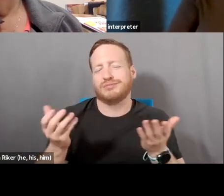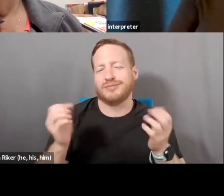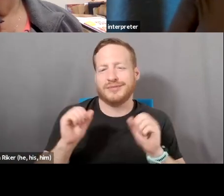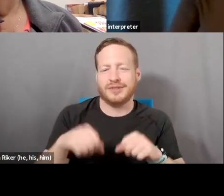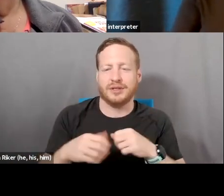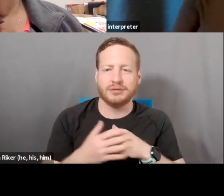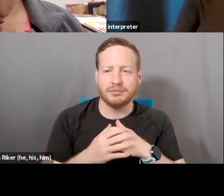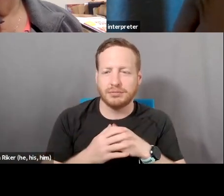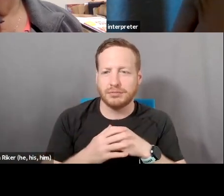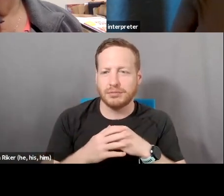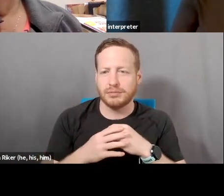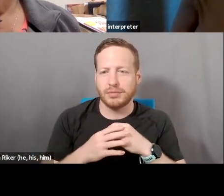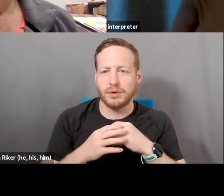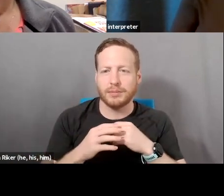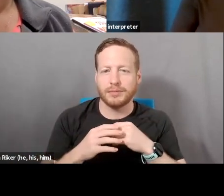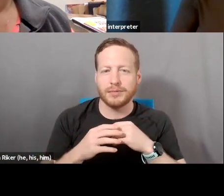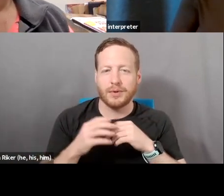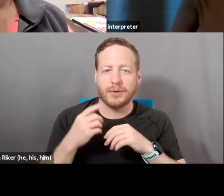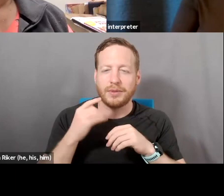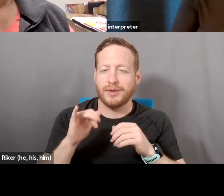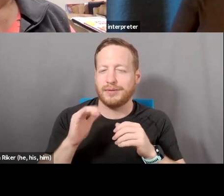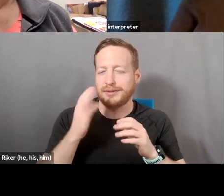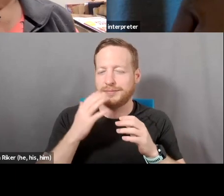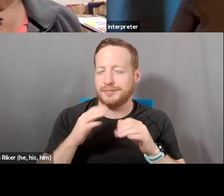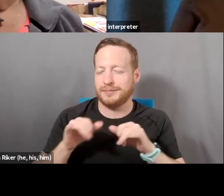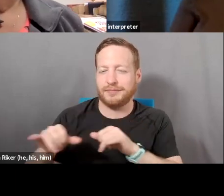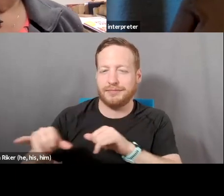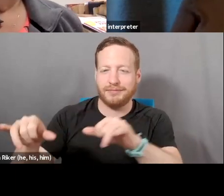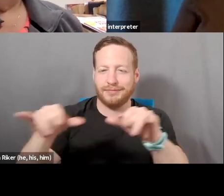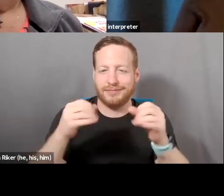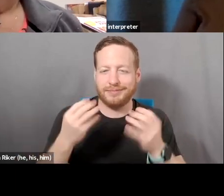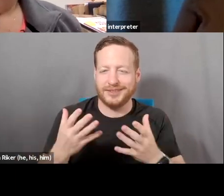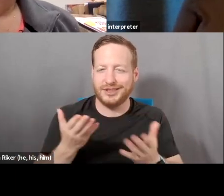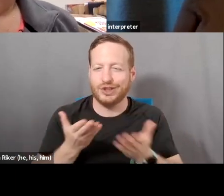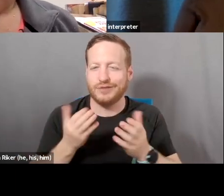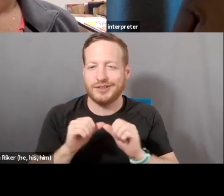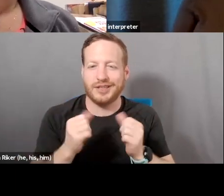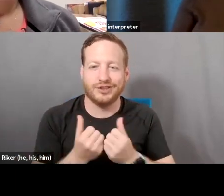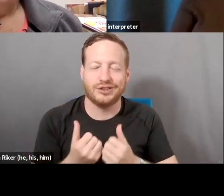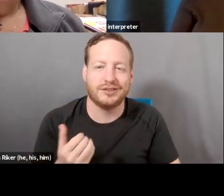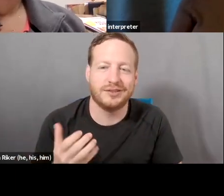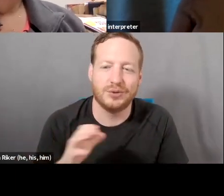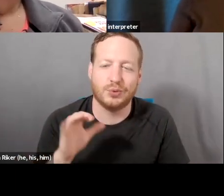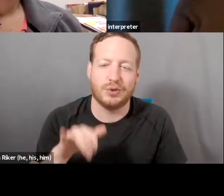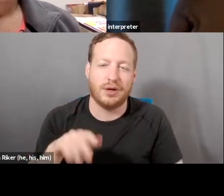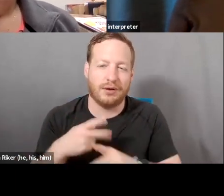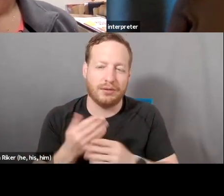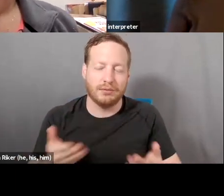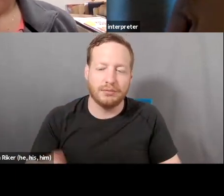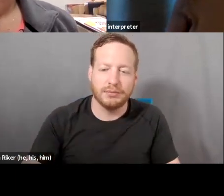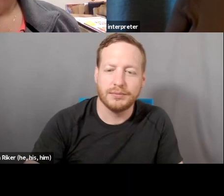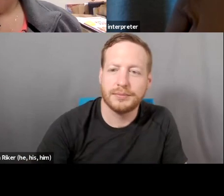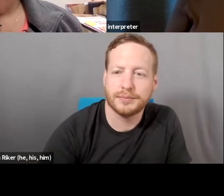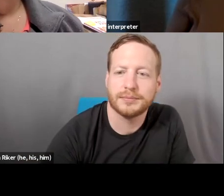a fundraiser, things like that. That's what I'm thinking. So that's more of a common mission of a